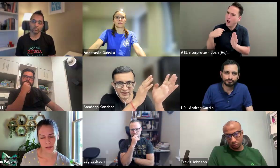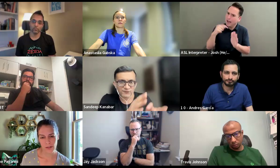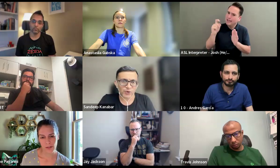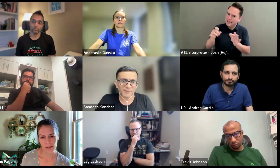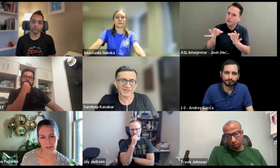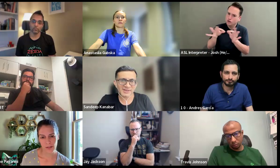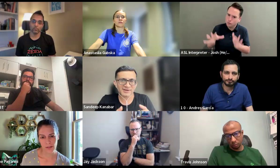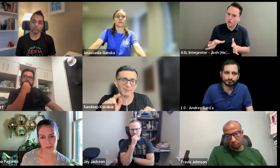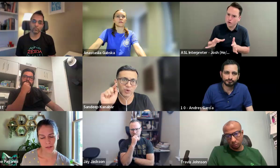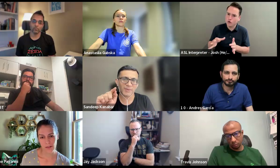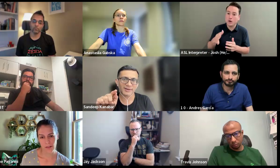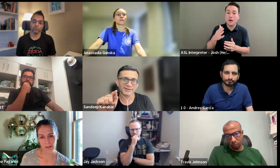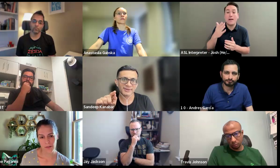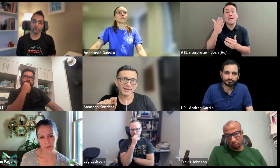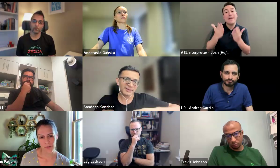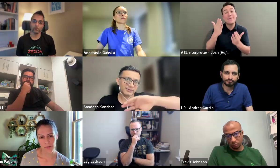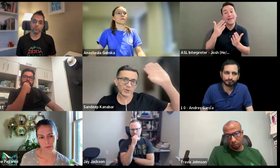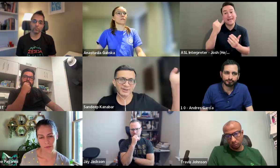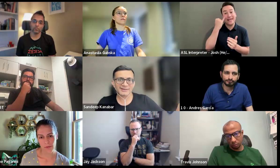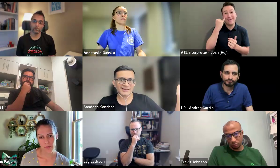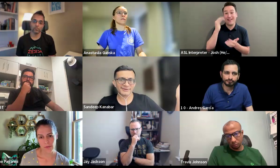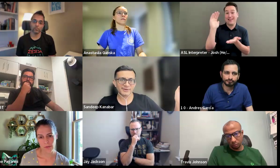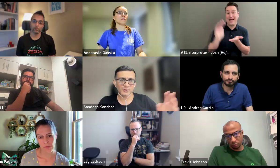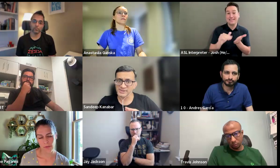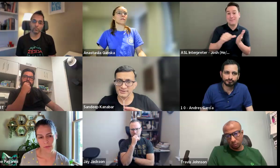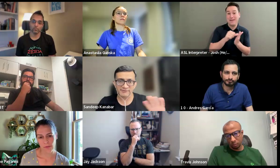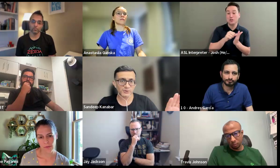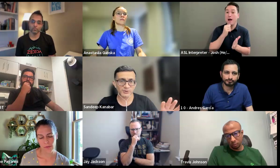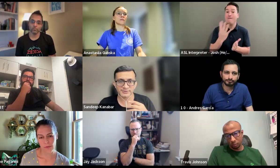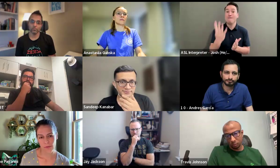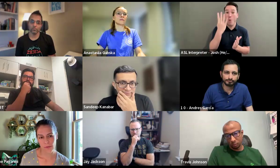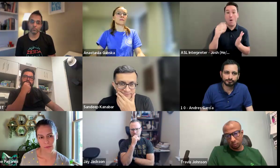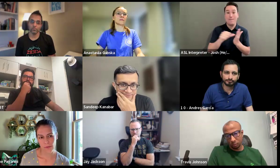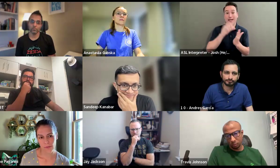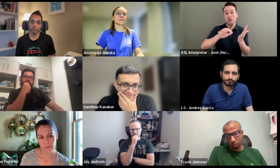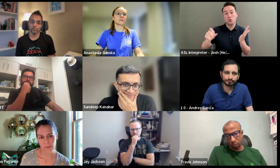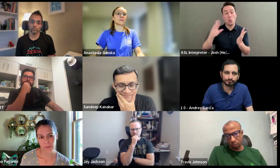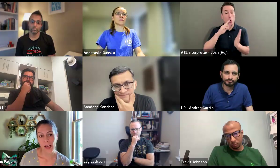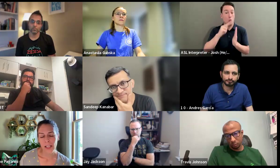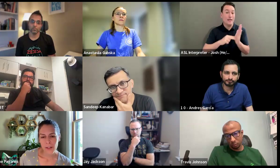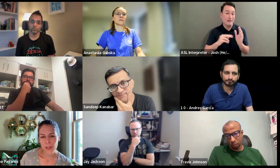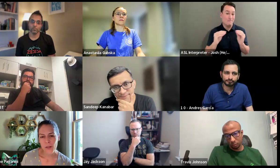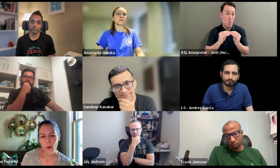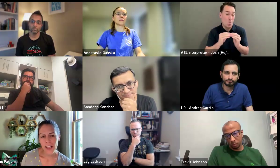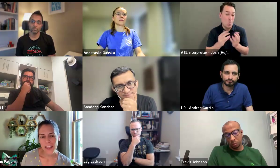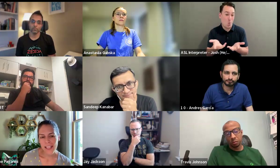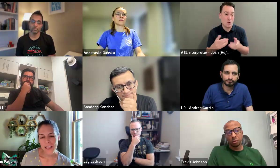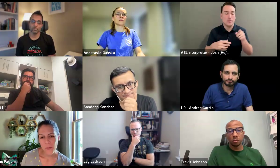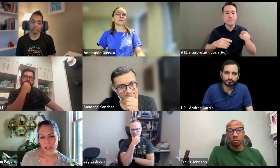them 4 pages, they will bookmark it to read it later, which they never do it. Yeah, the reason why I think they may